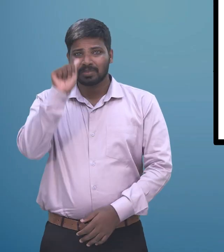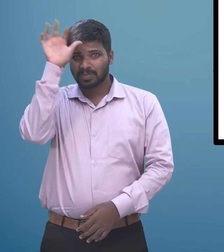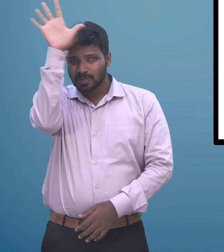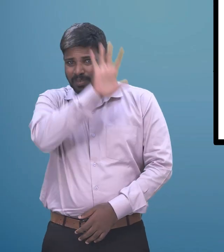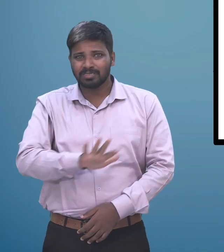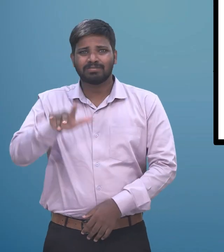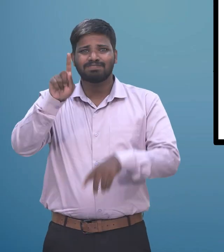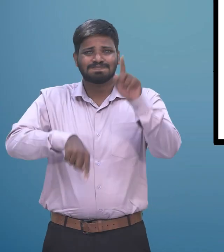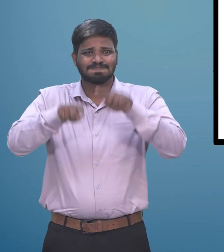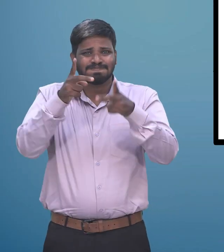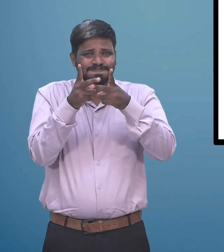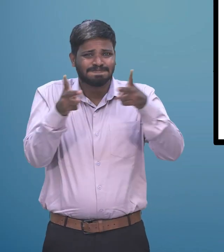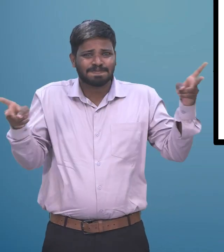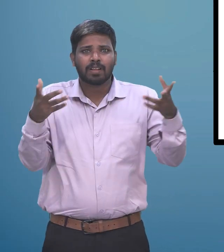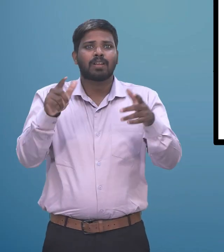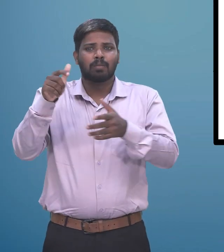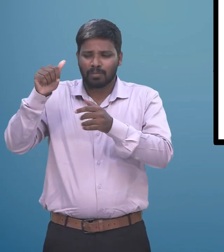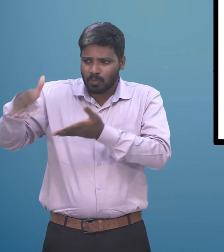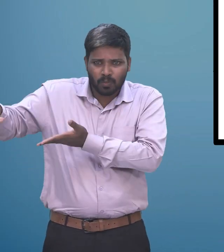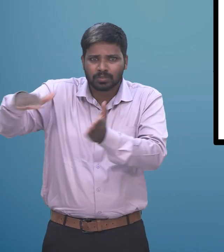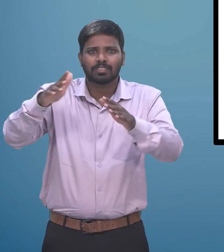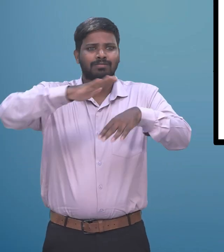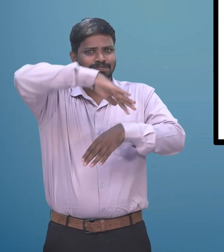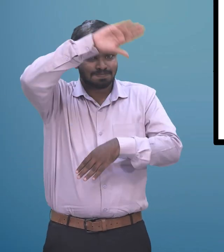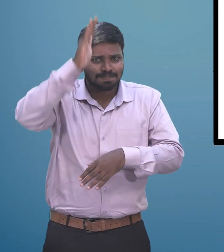India offers immense diversity in its landscapes,